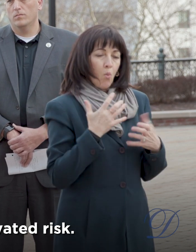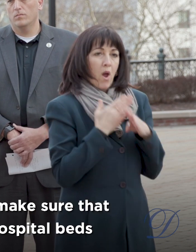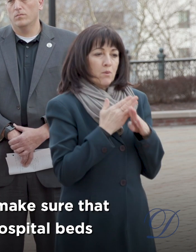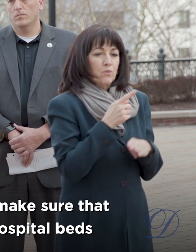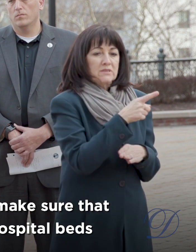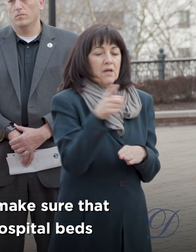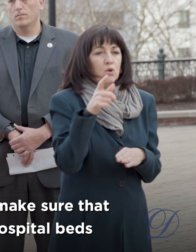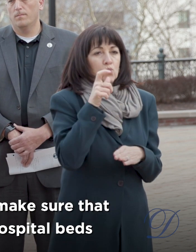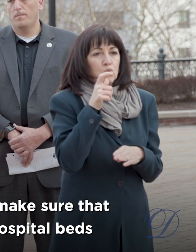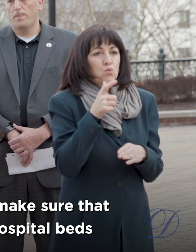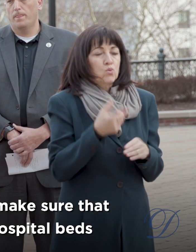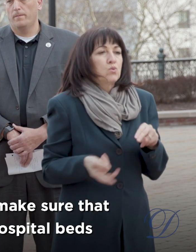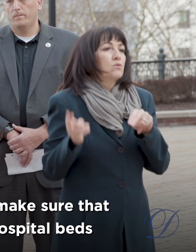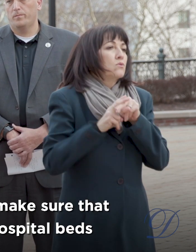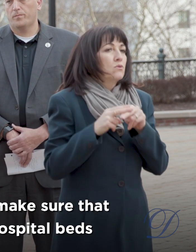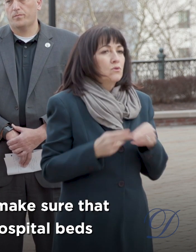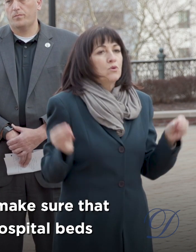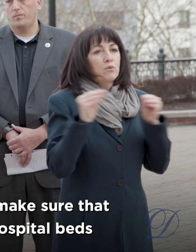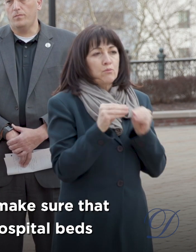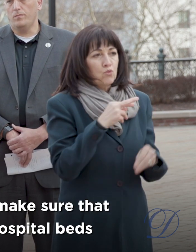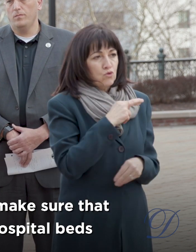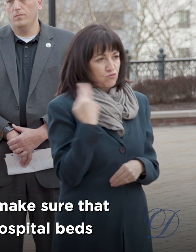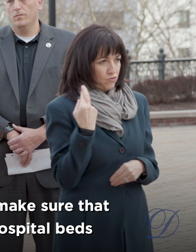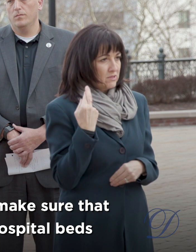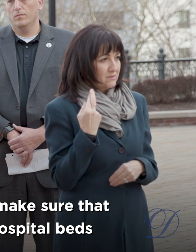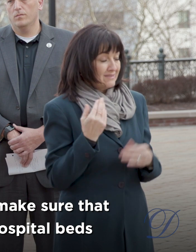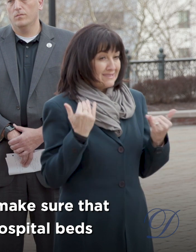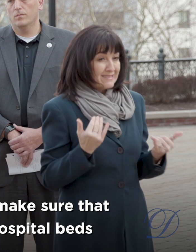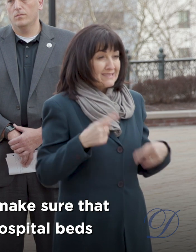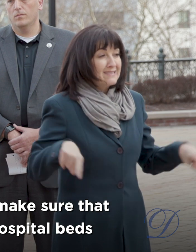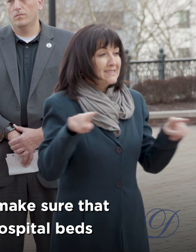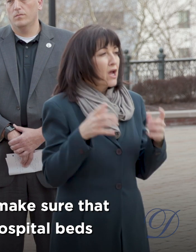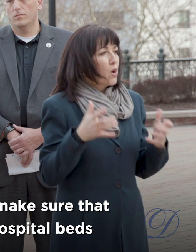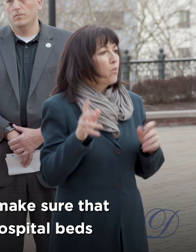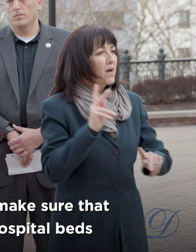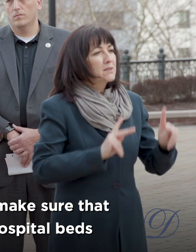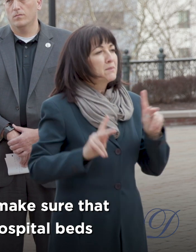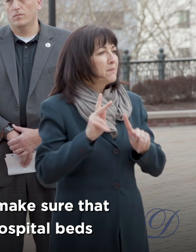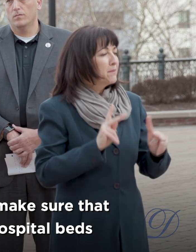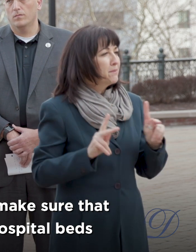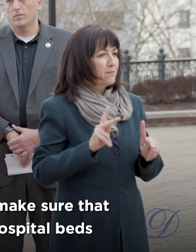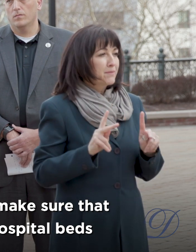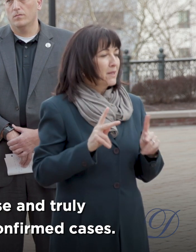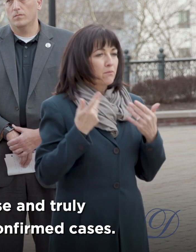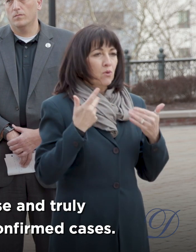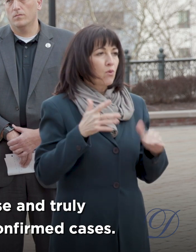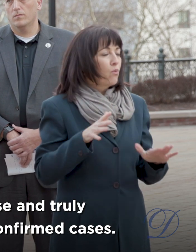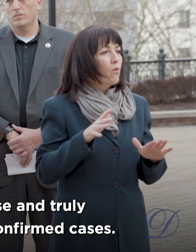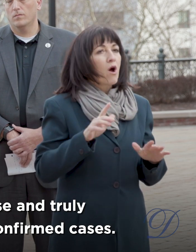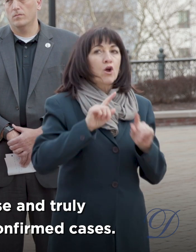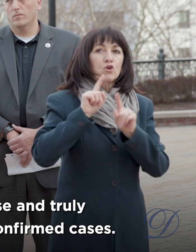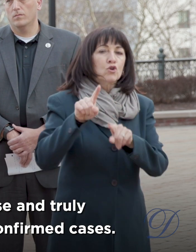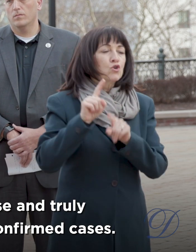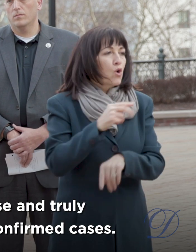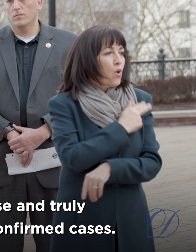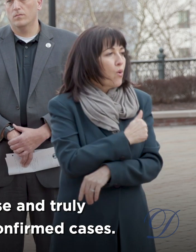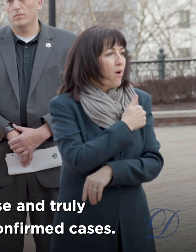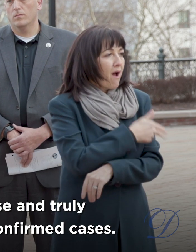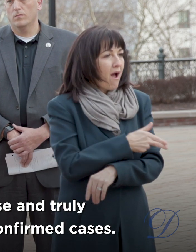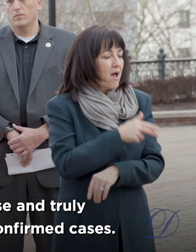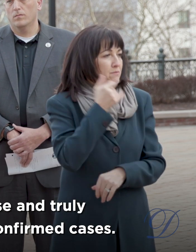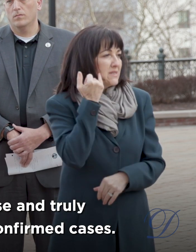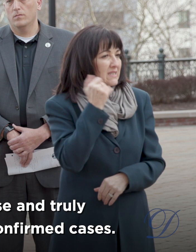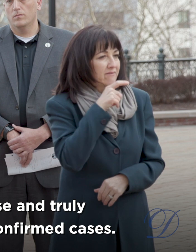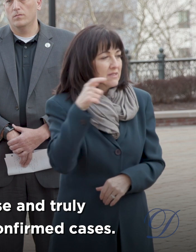risk. And everything we do now is to make sure that people are staying out of the hospital beds that we need, out